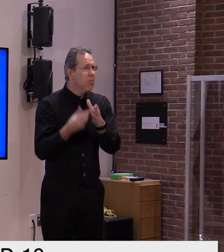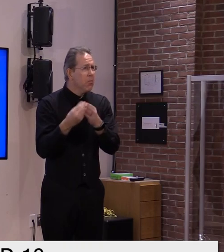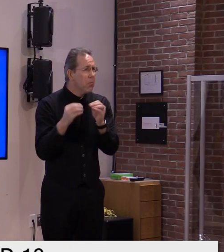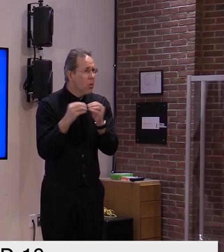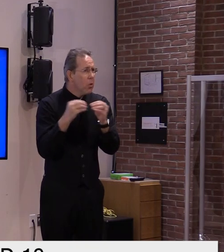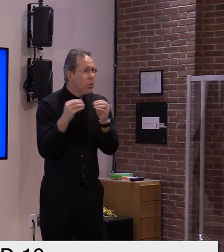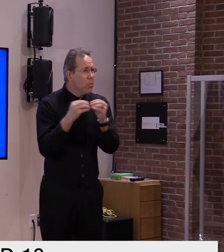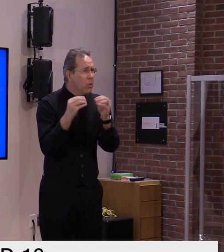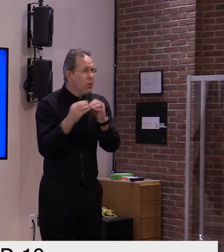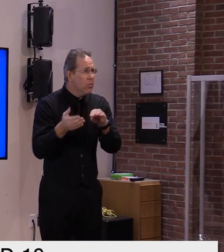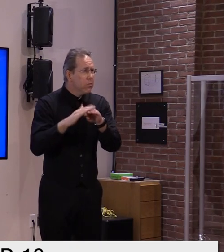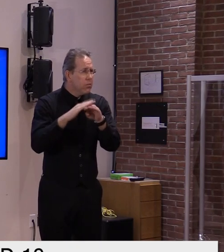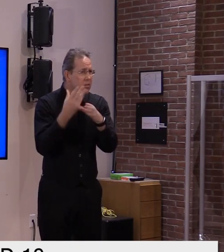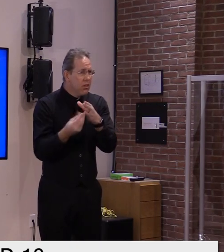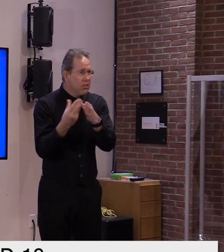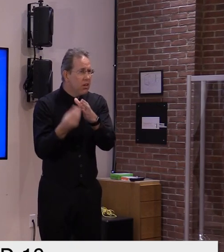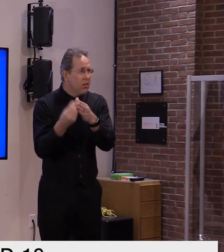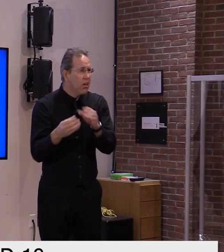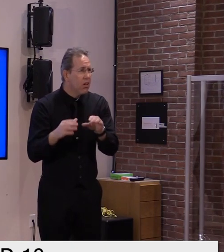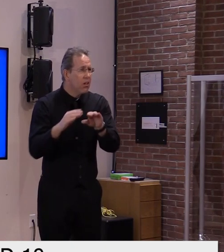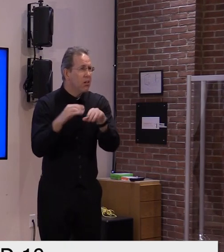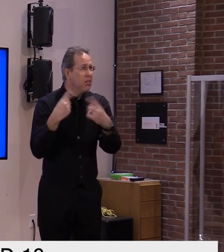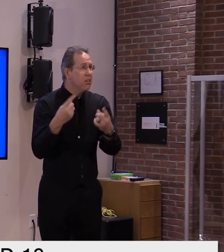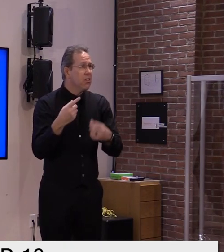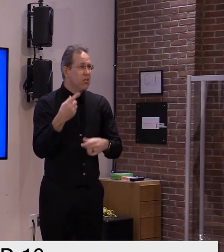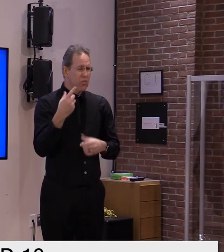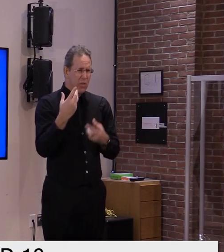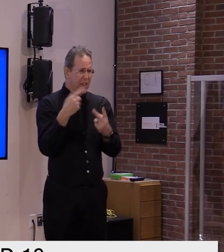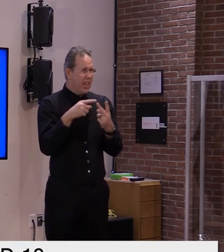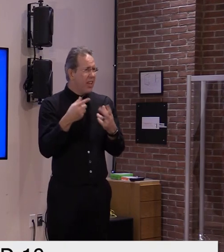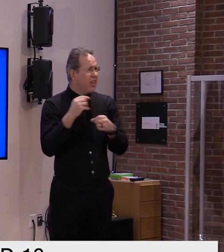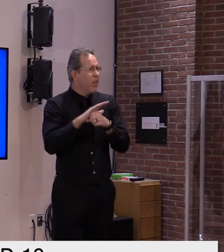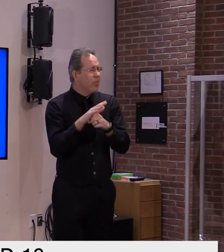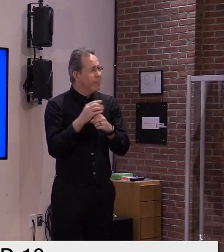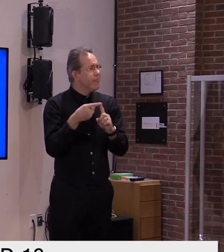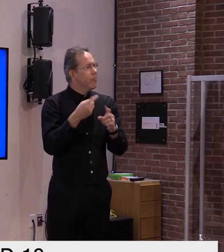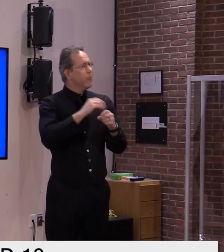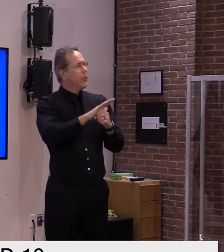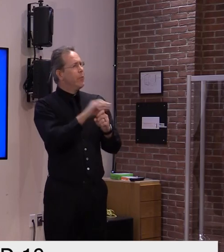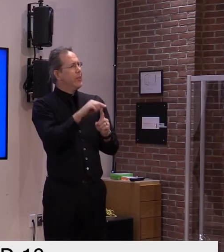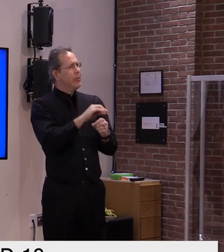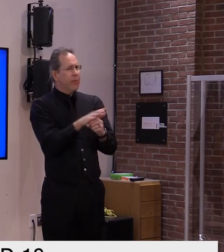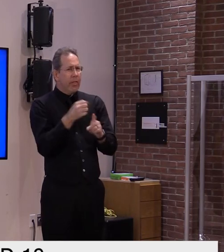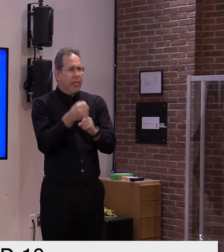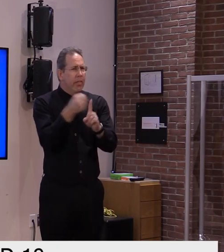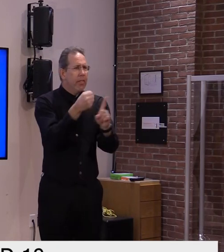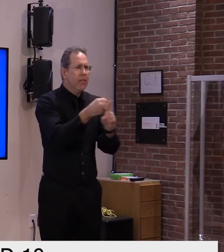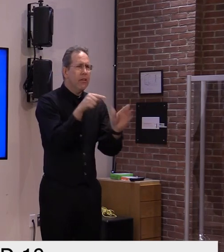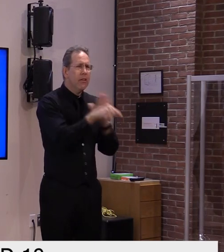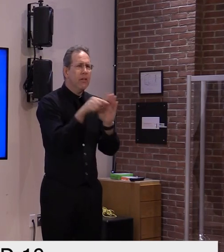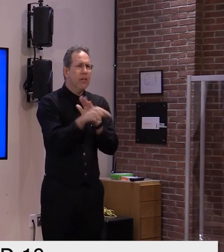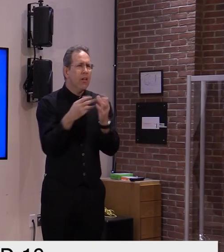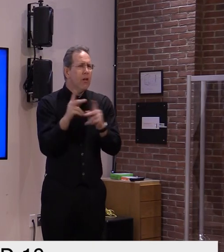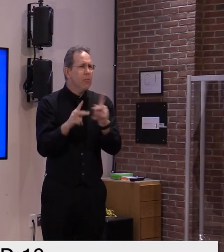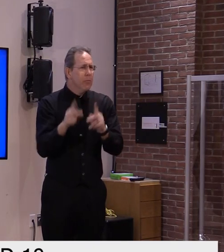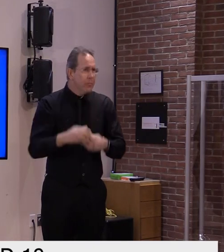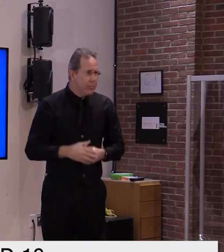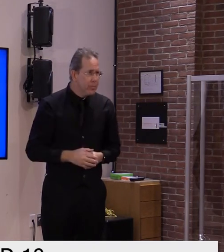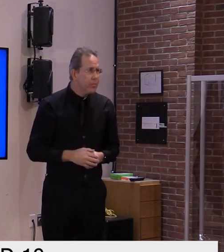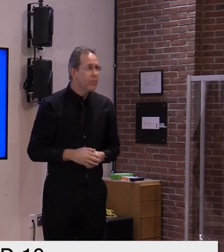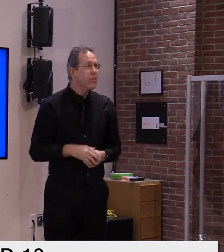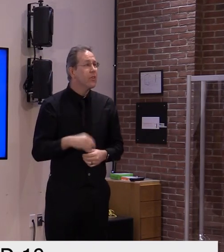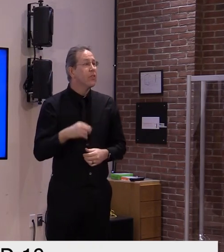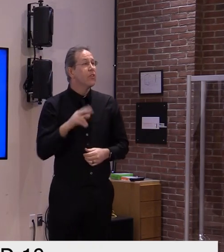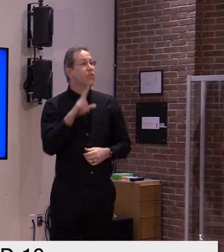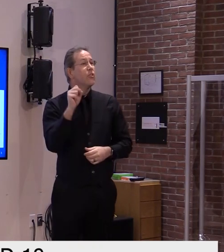death in our country, and now averaging over 3,000 people dying from the virus every